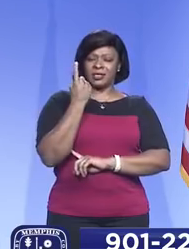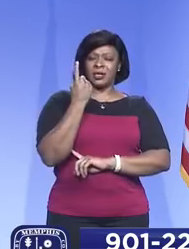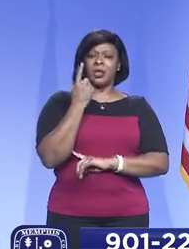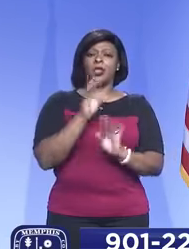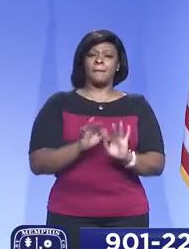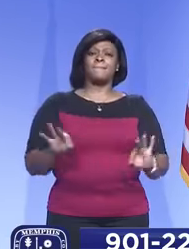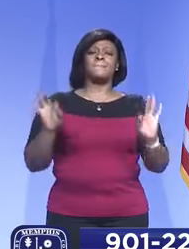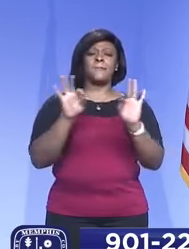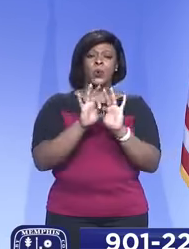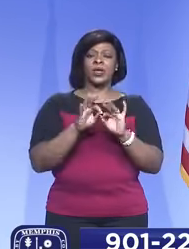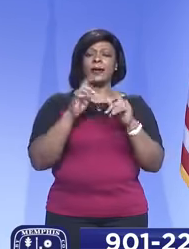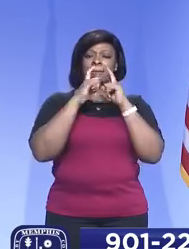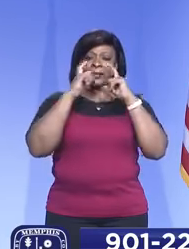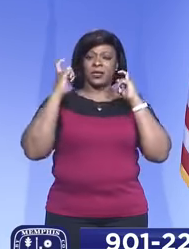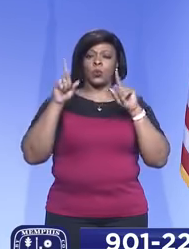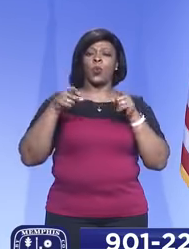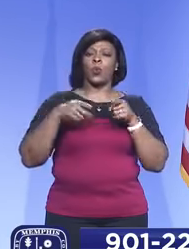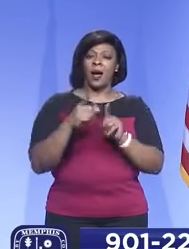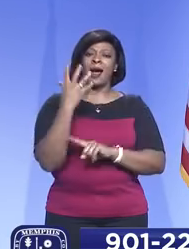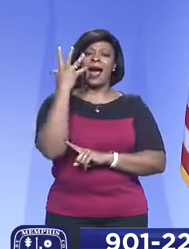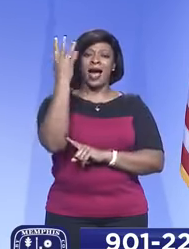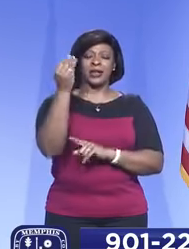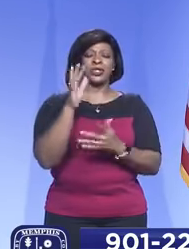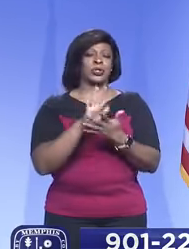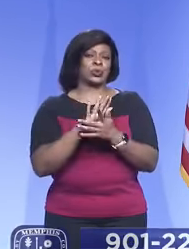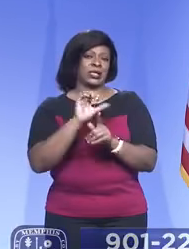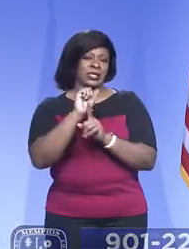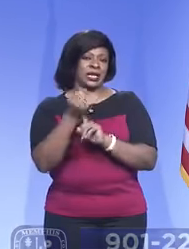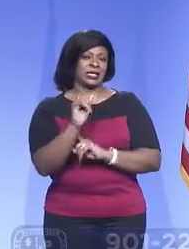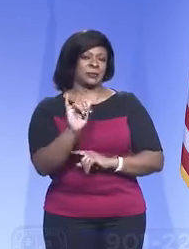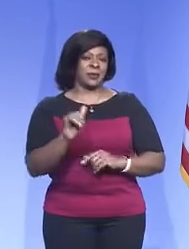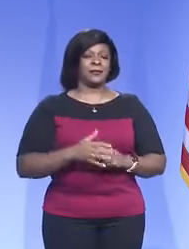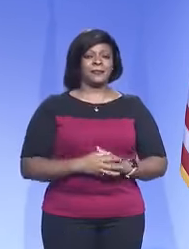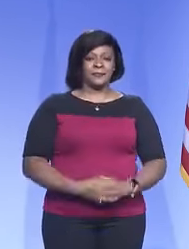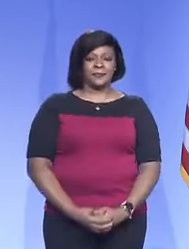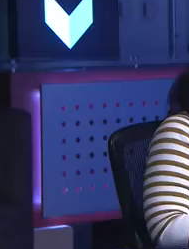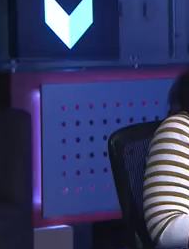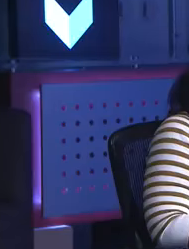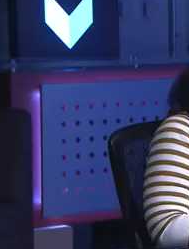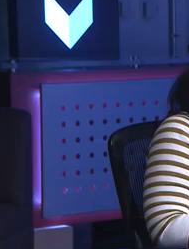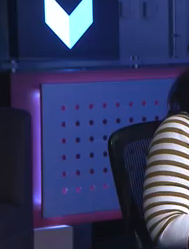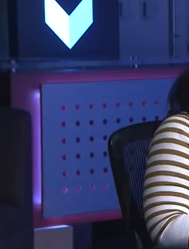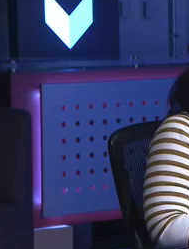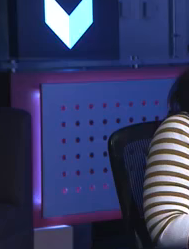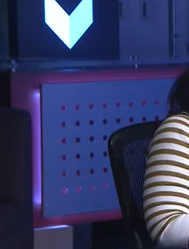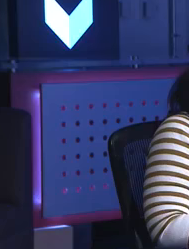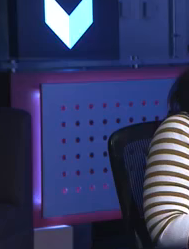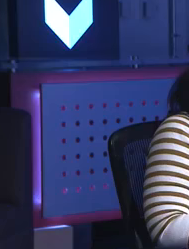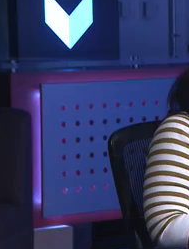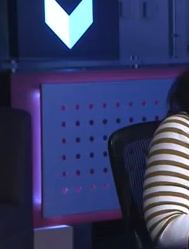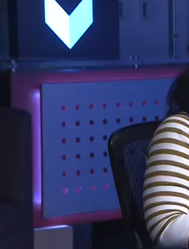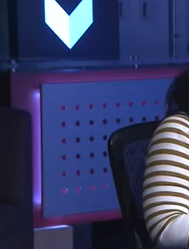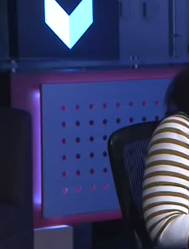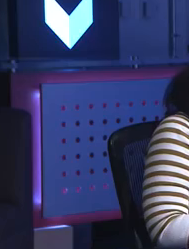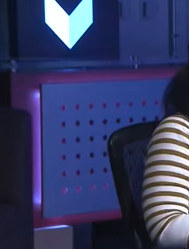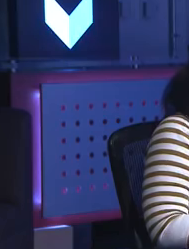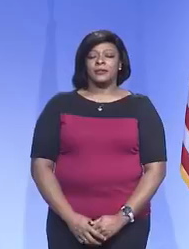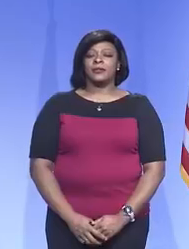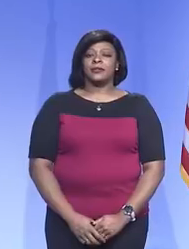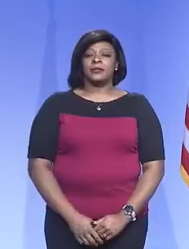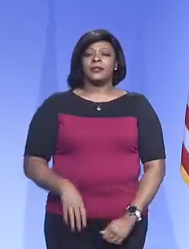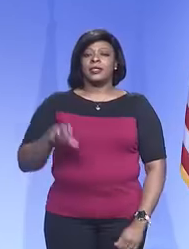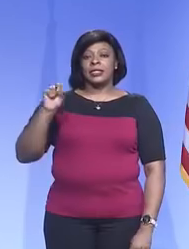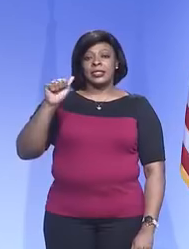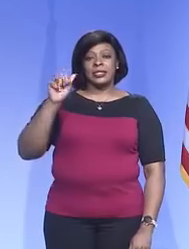importance of masking when they're outside of the school setting as well. Sam Hardiman, Commercial Appeal.